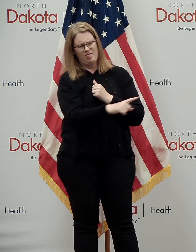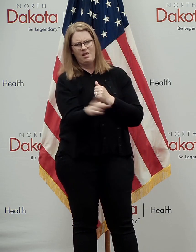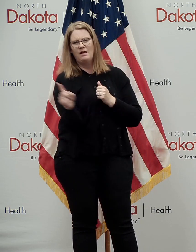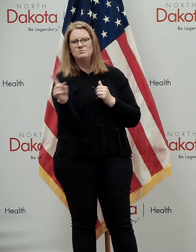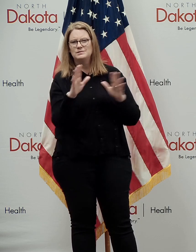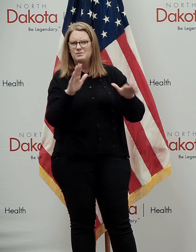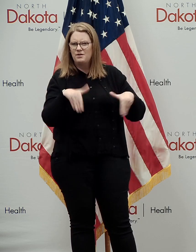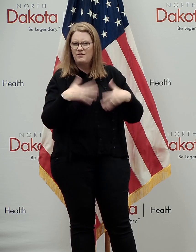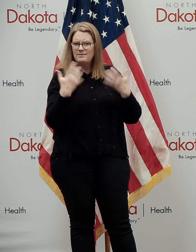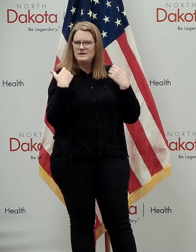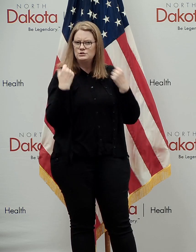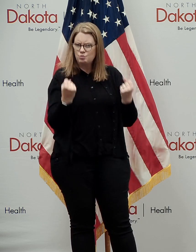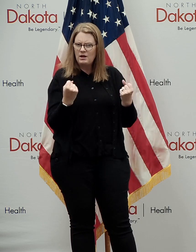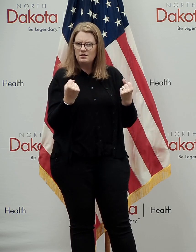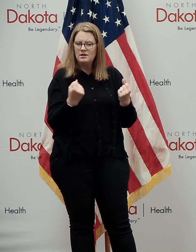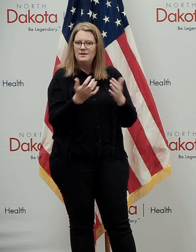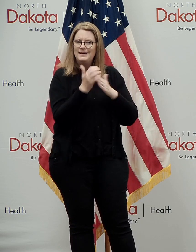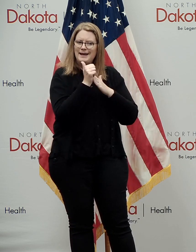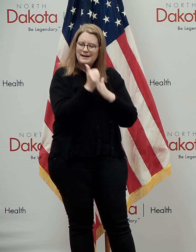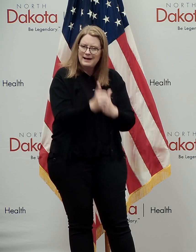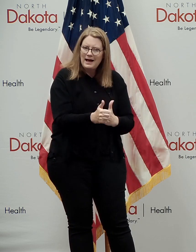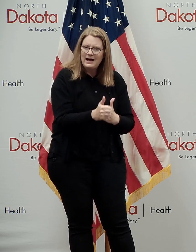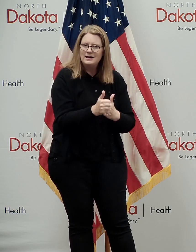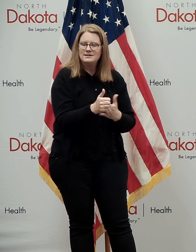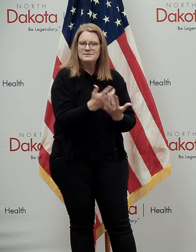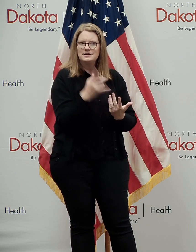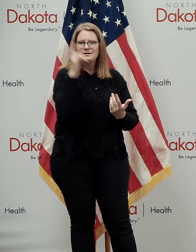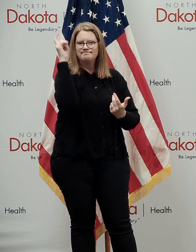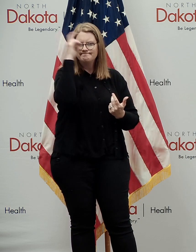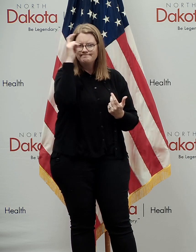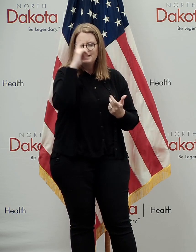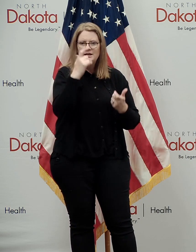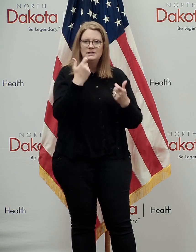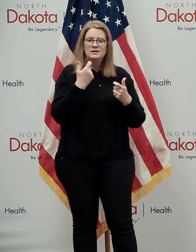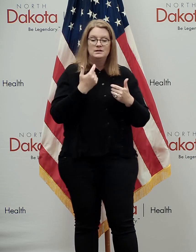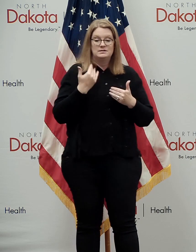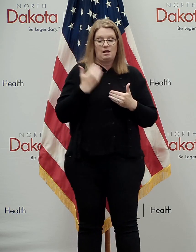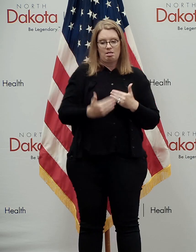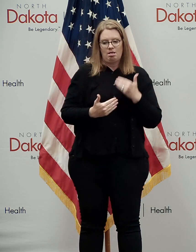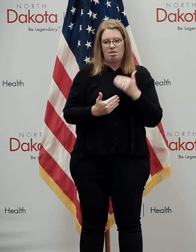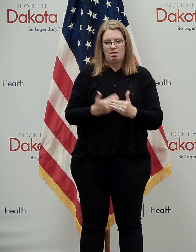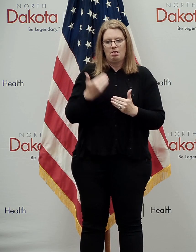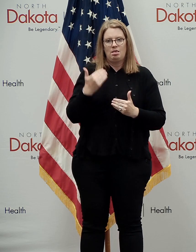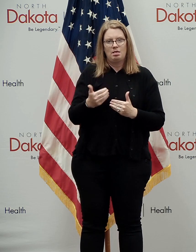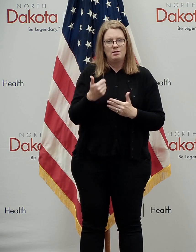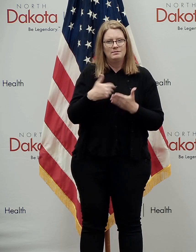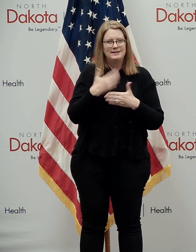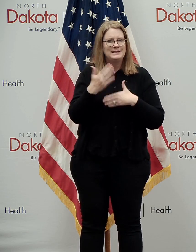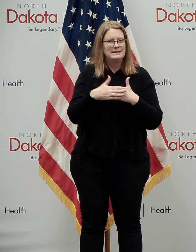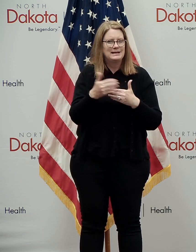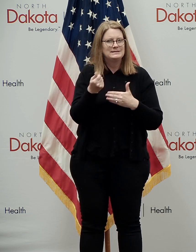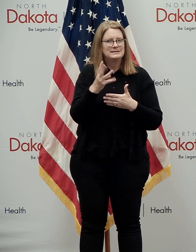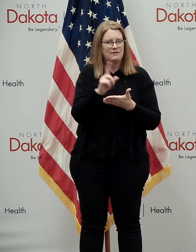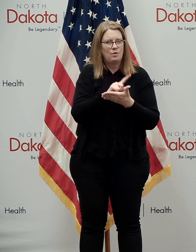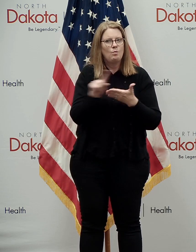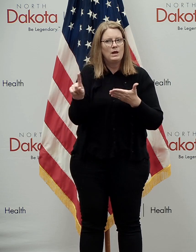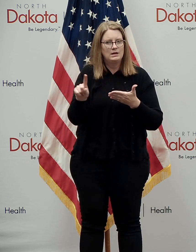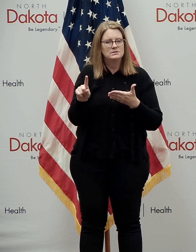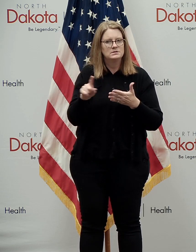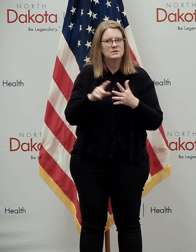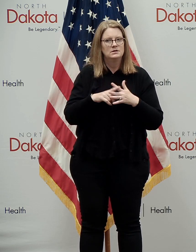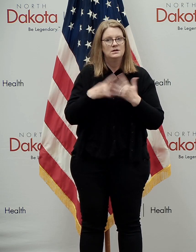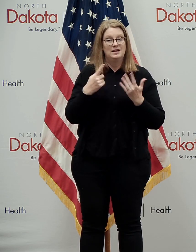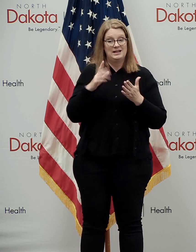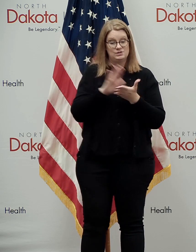them strength and guidance of wisdom as they navigate their way through the next several weeks as we begin to